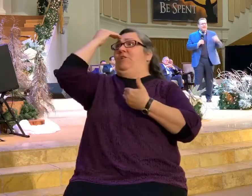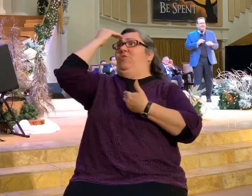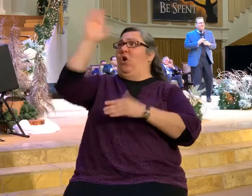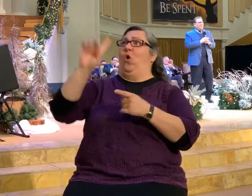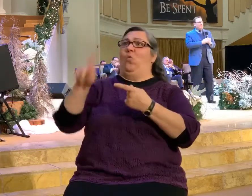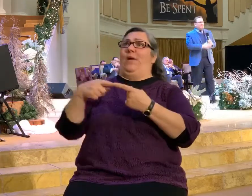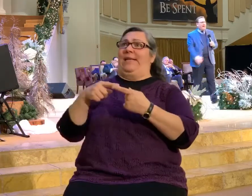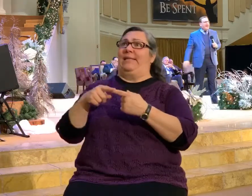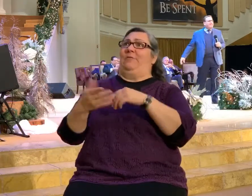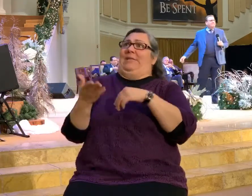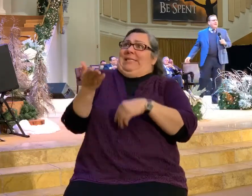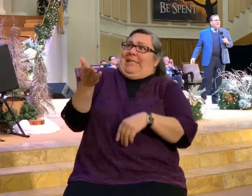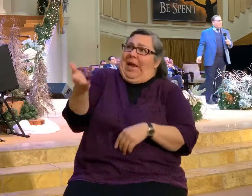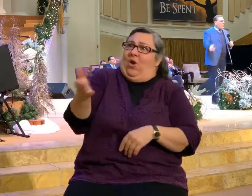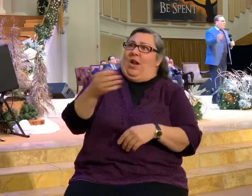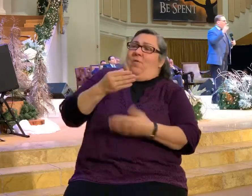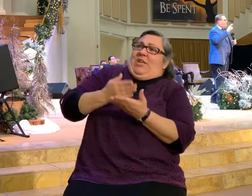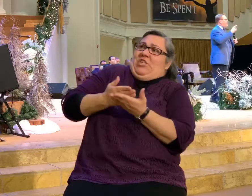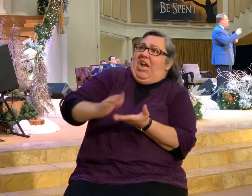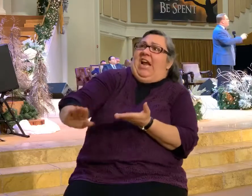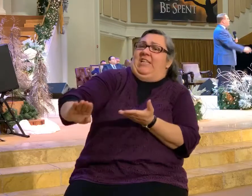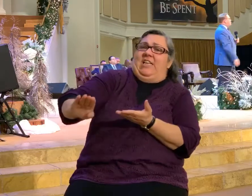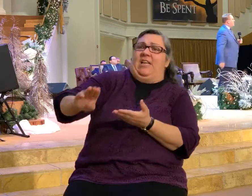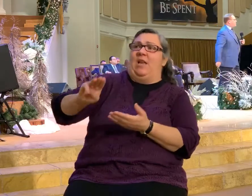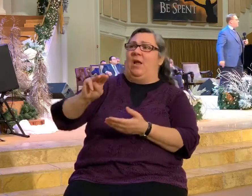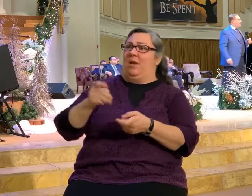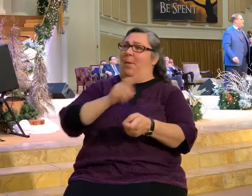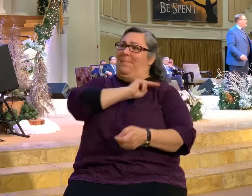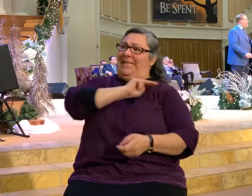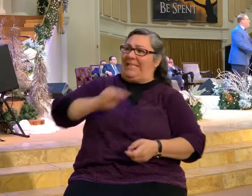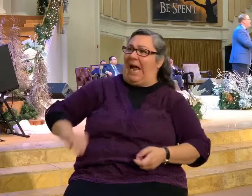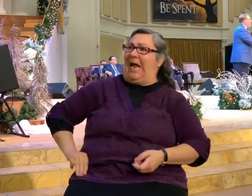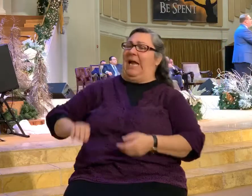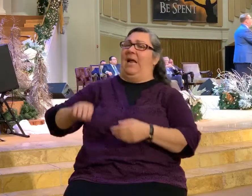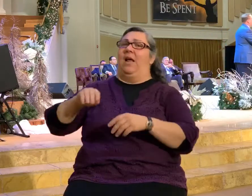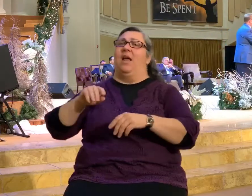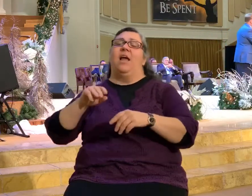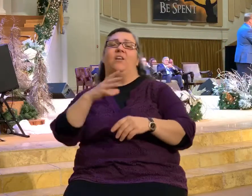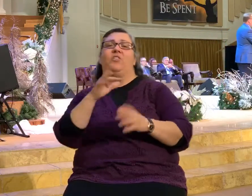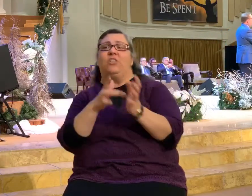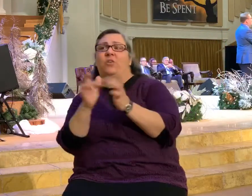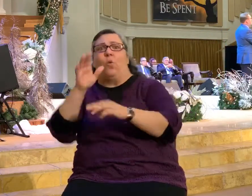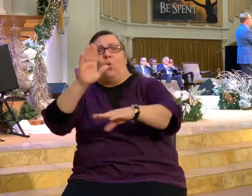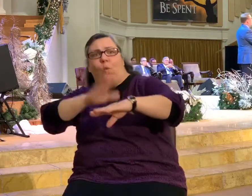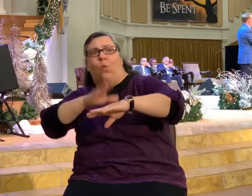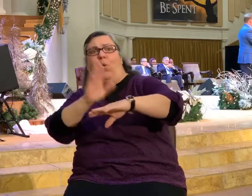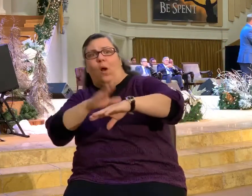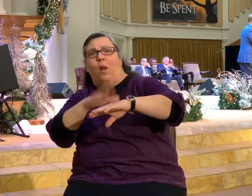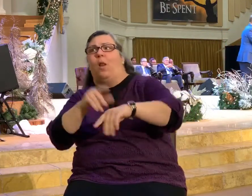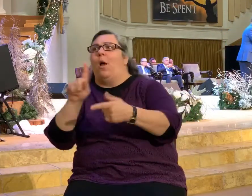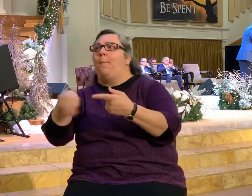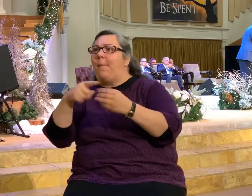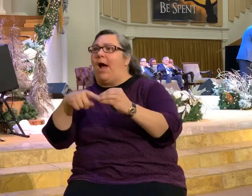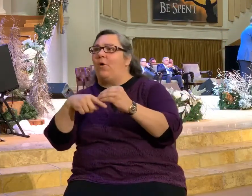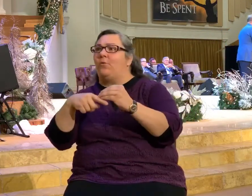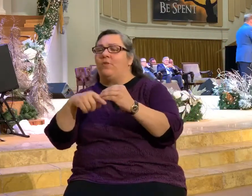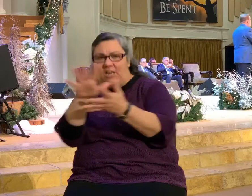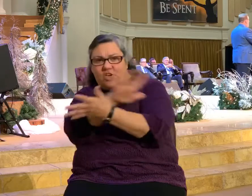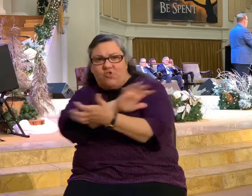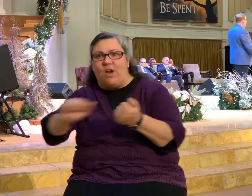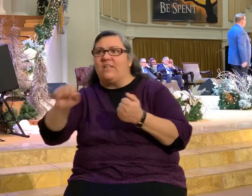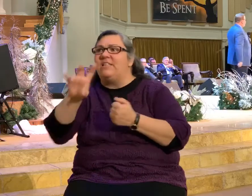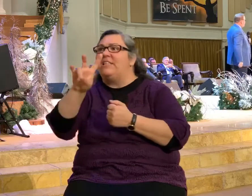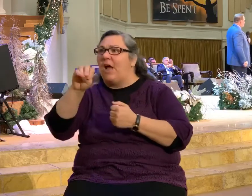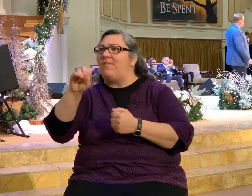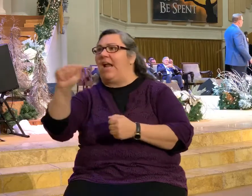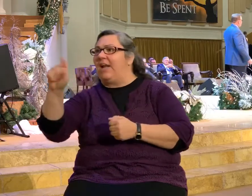had rejected their Messiah, and he warned them about the destruction. And in 70 AD, Titus would roll in, the general would